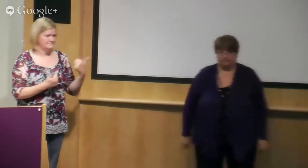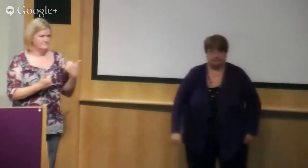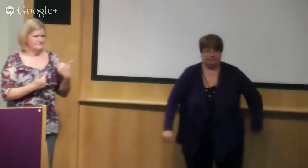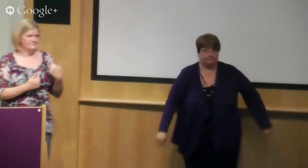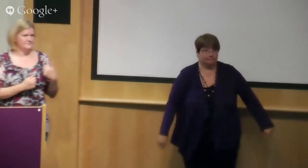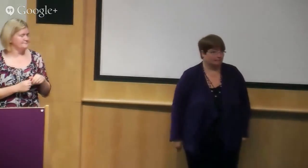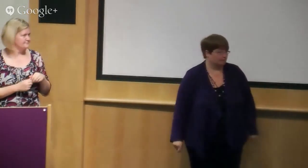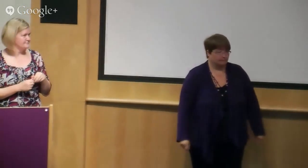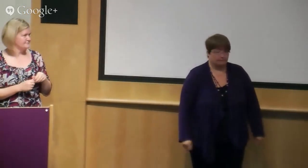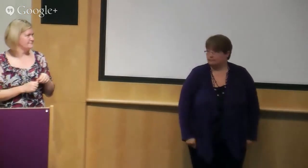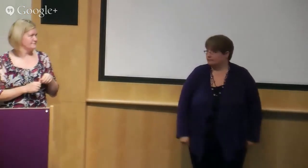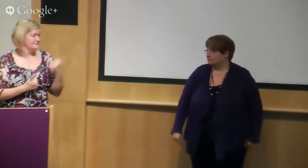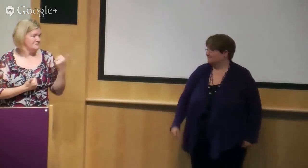working on it.